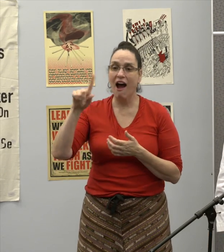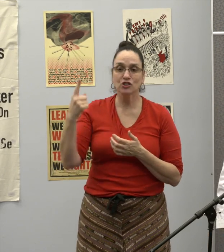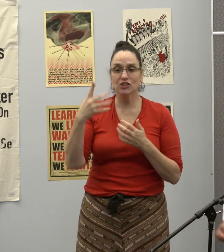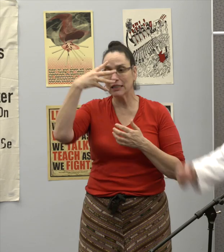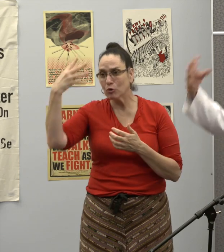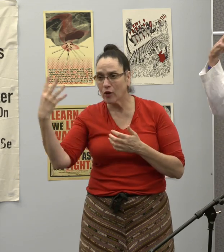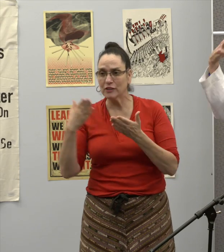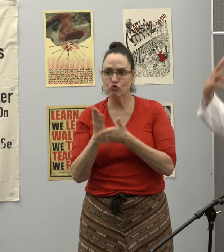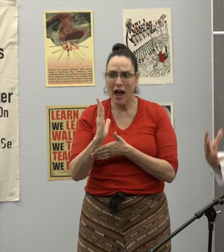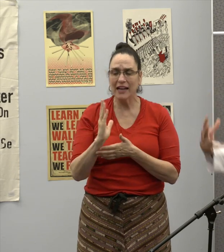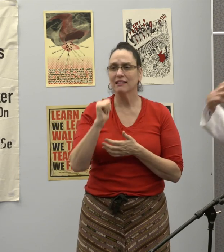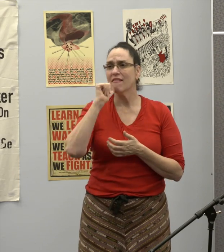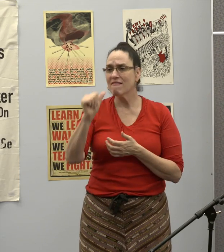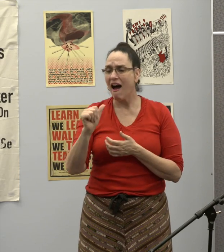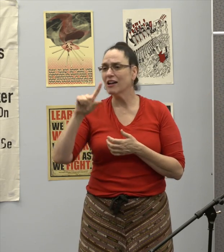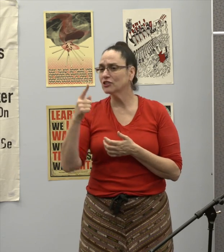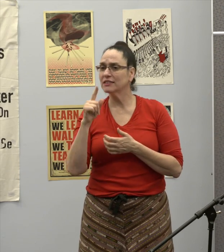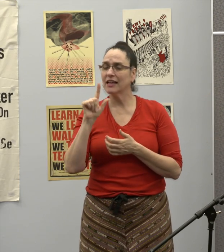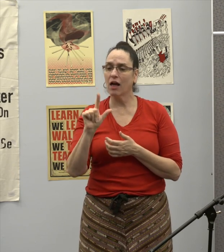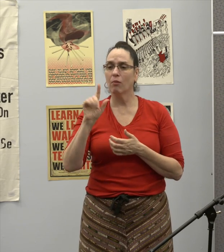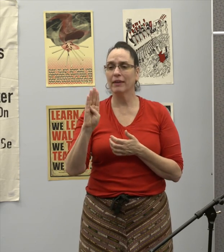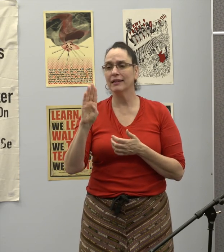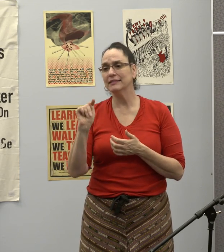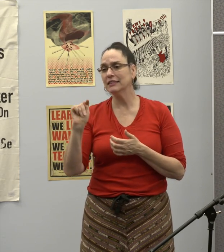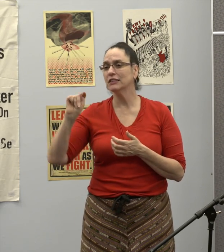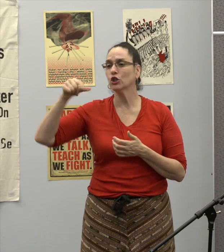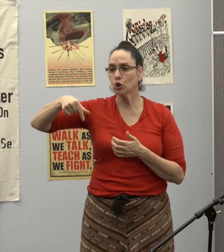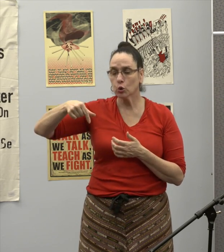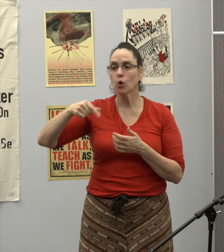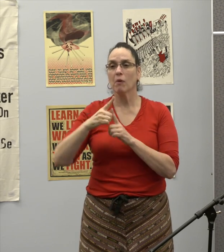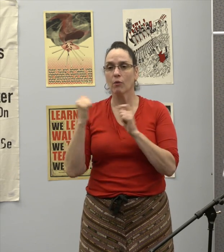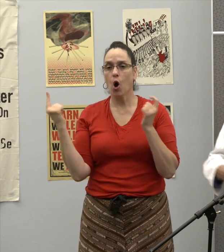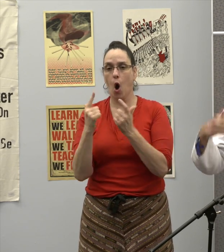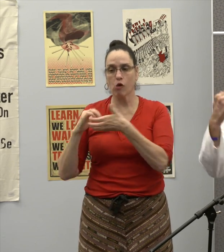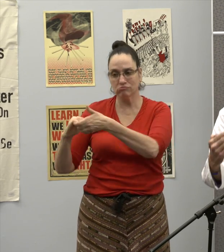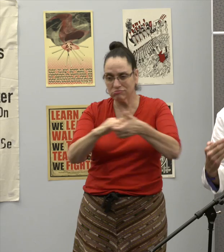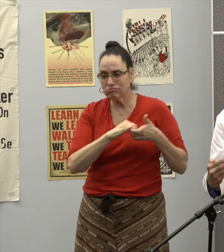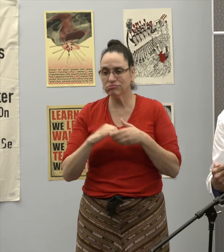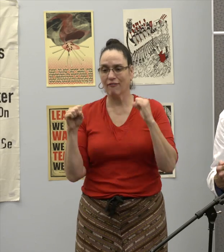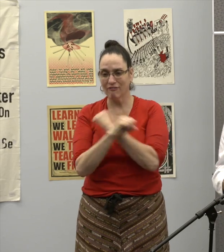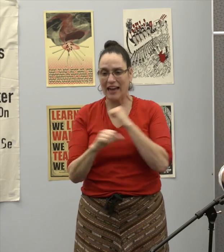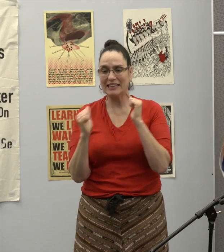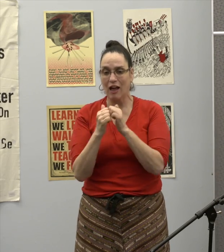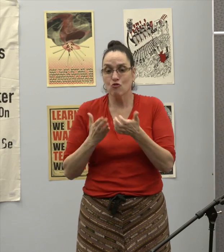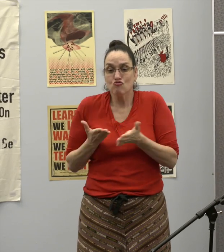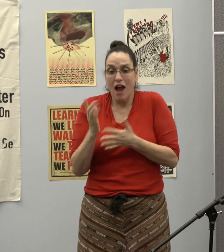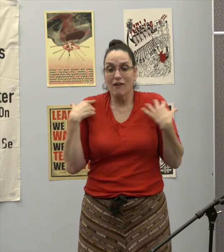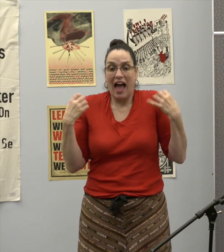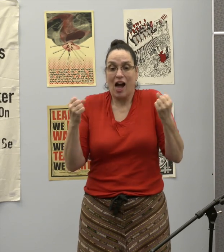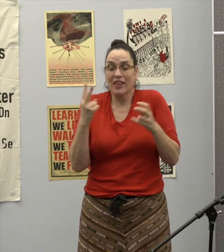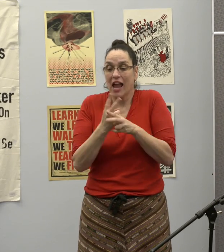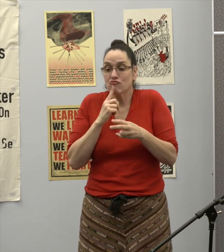rights, LGBTQ. It's all together coming to fight this. Okay? So the right to health care is